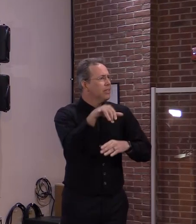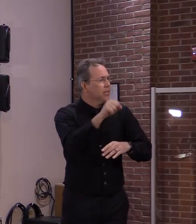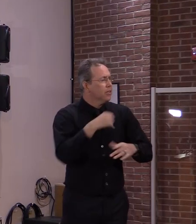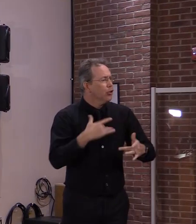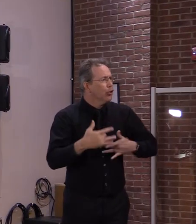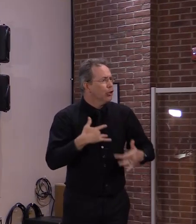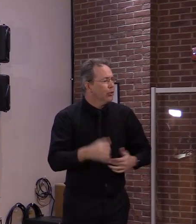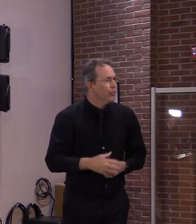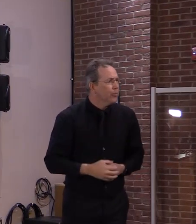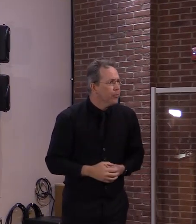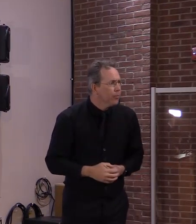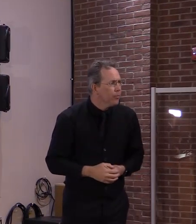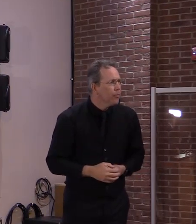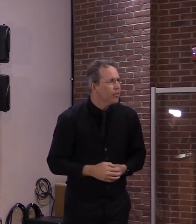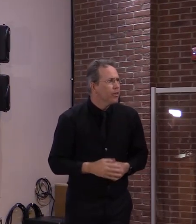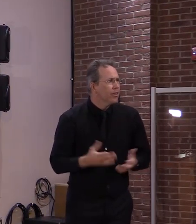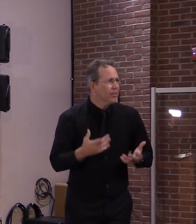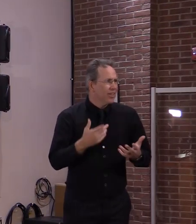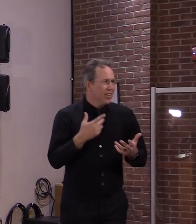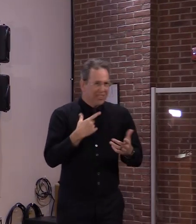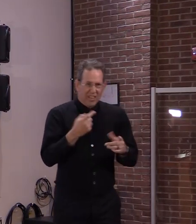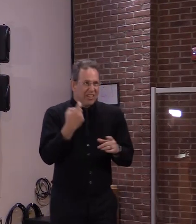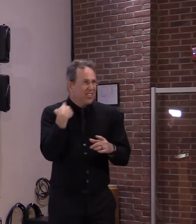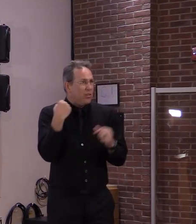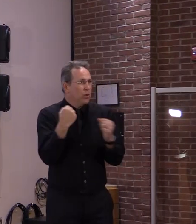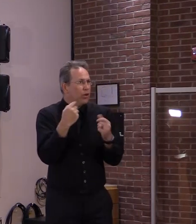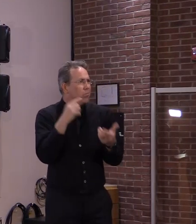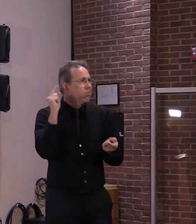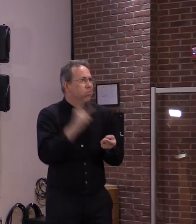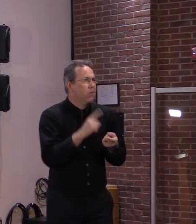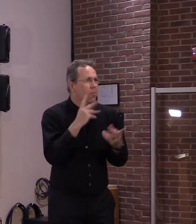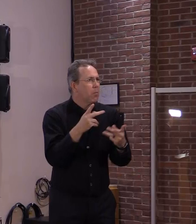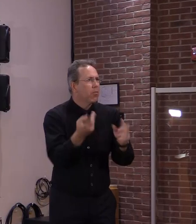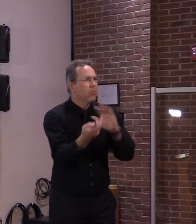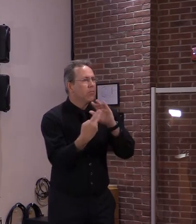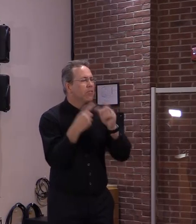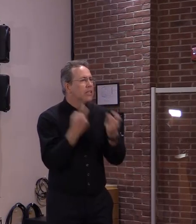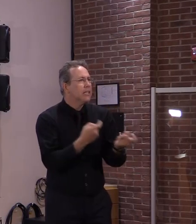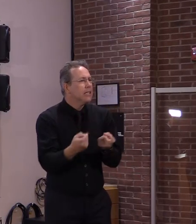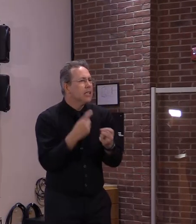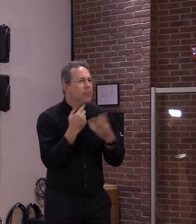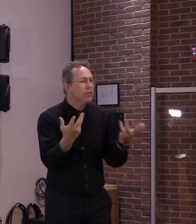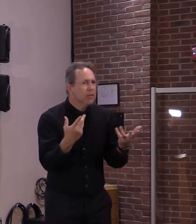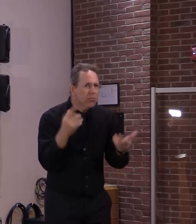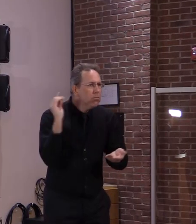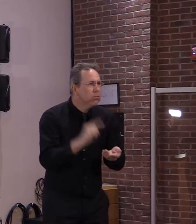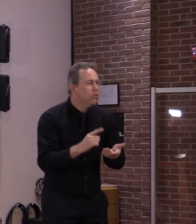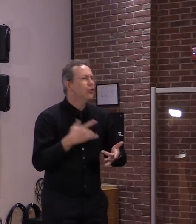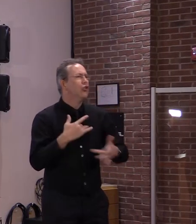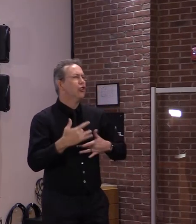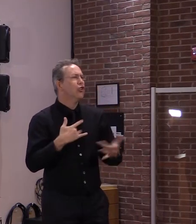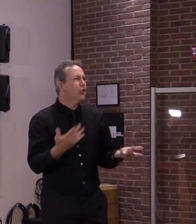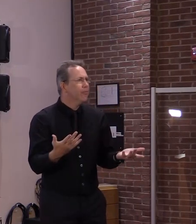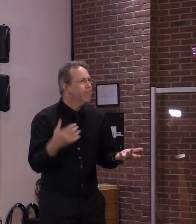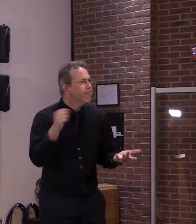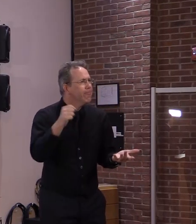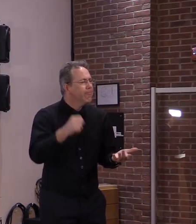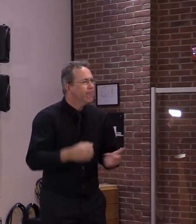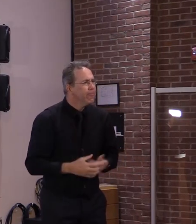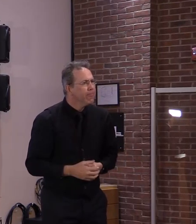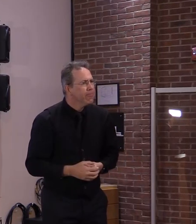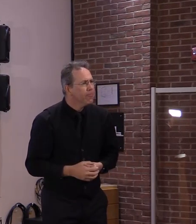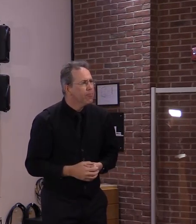winter, so it is a concern. But at the same time, it was interesting because we saw a lot of people, a lot